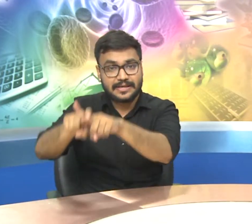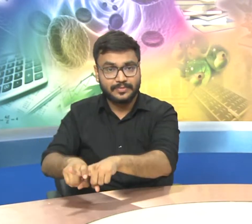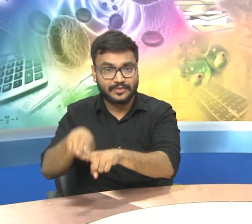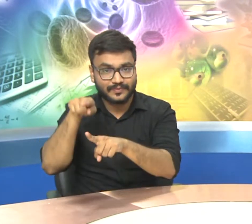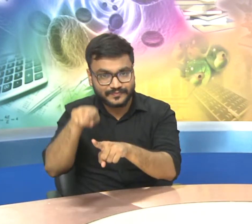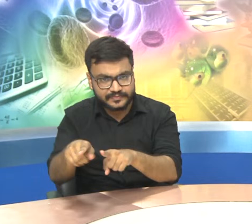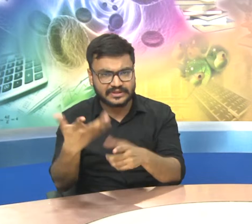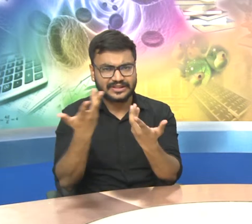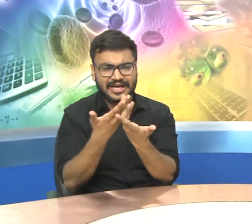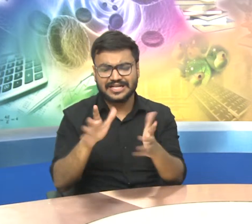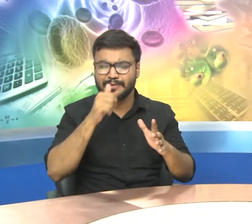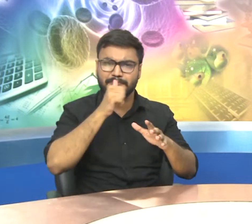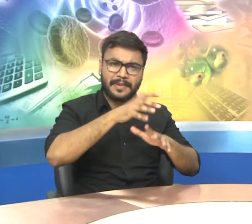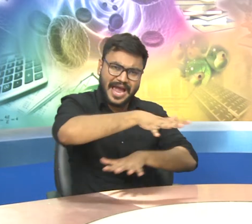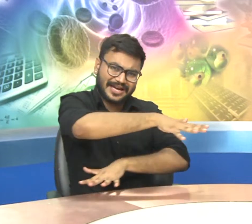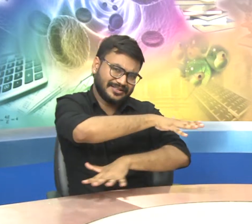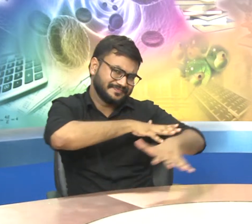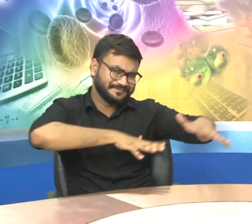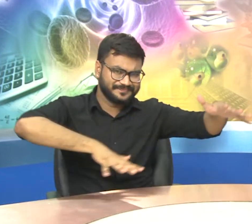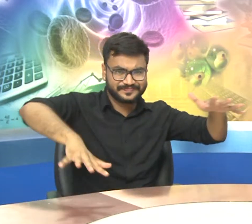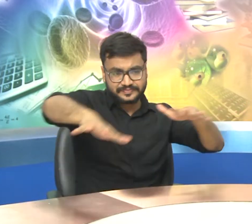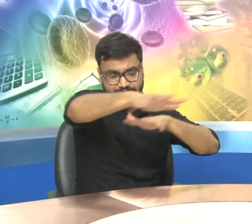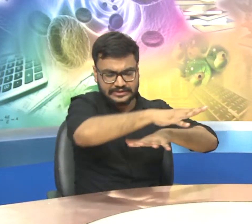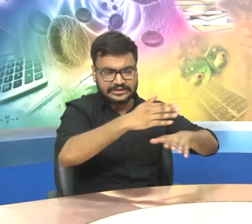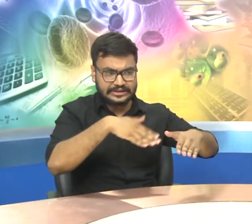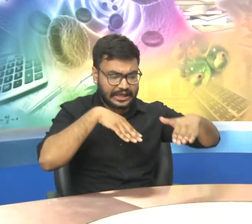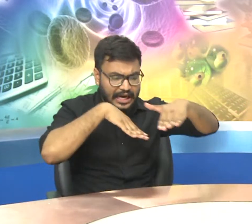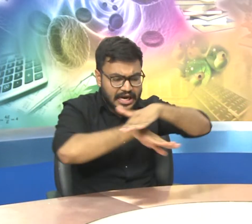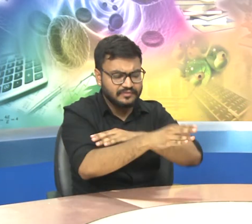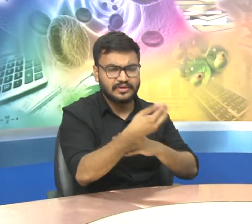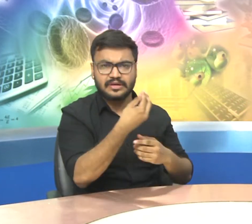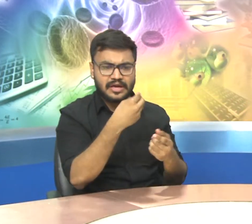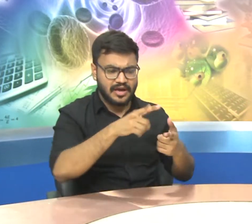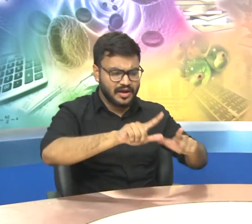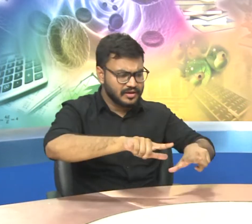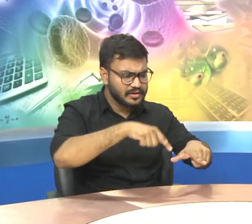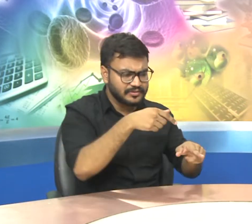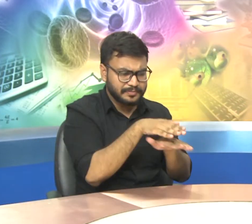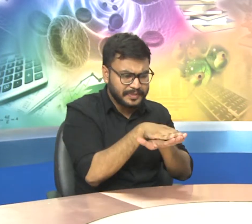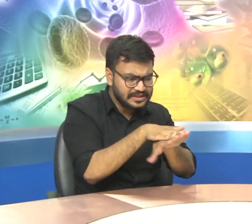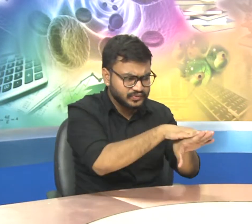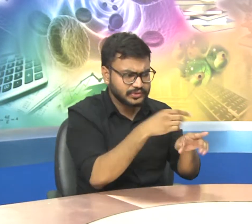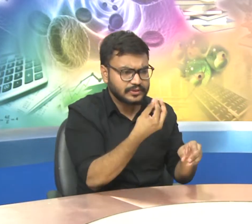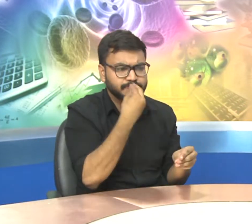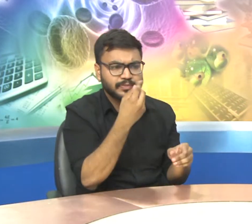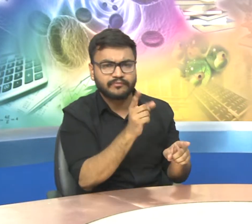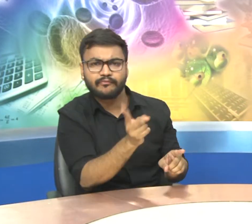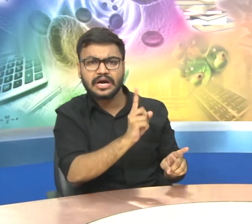The amount of sunlight that enters the pond depends on two